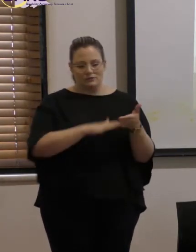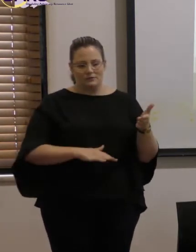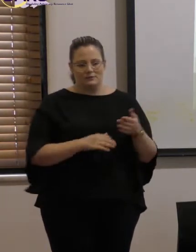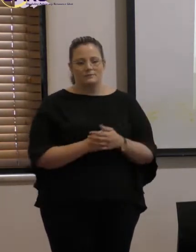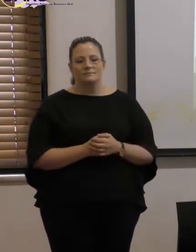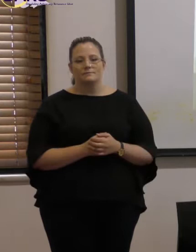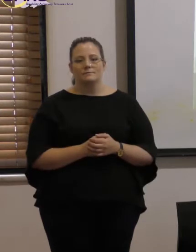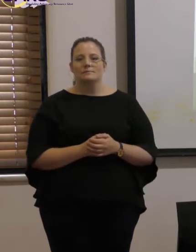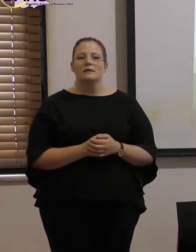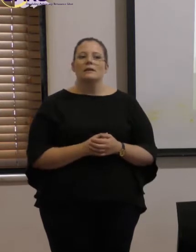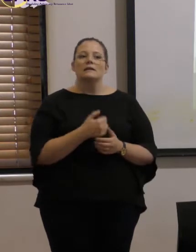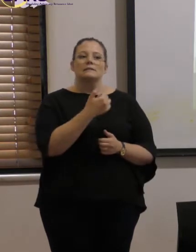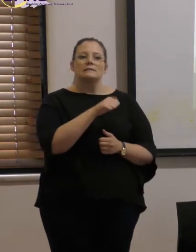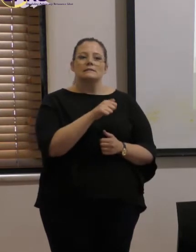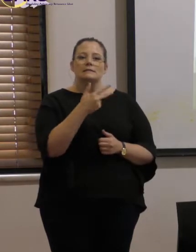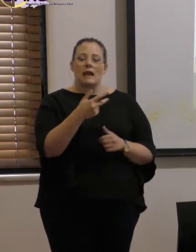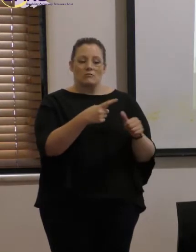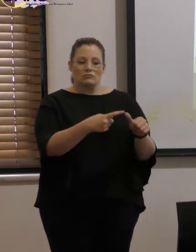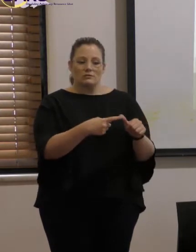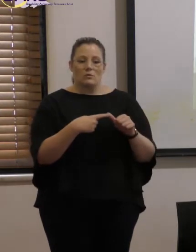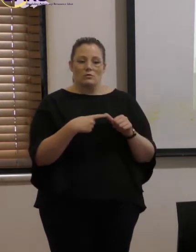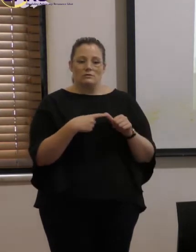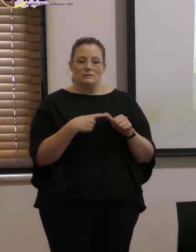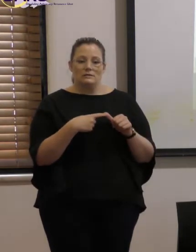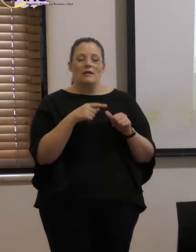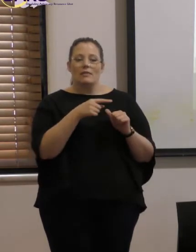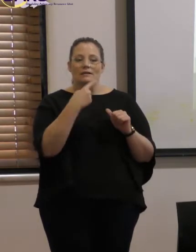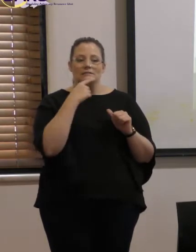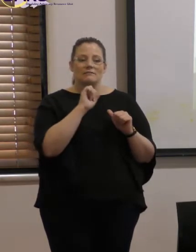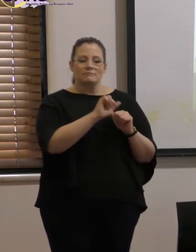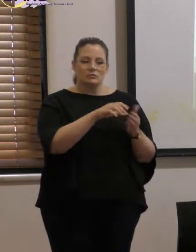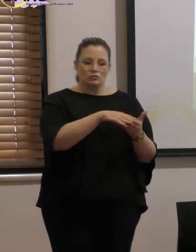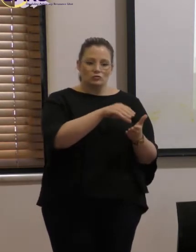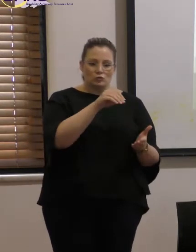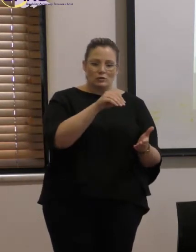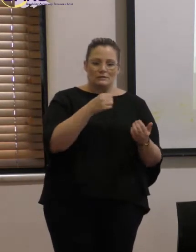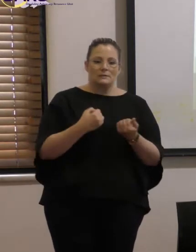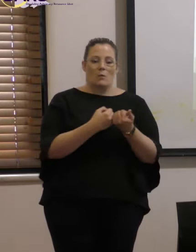68 of respondents thought the support received by the student was inadequate.